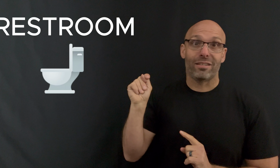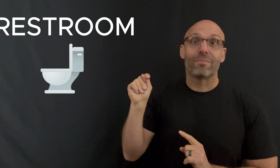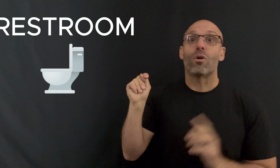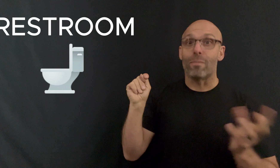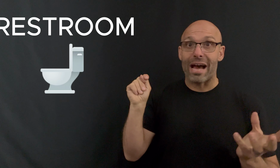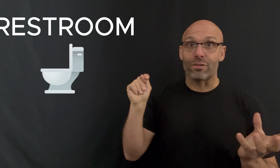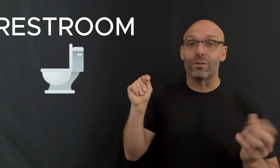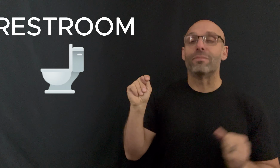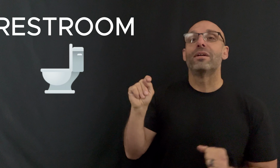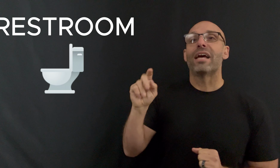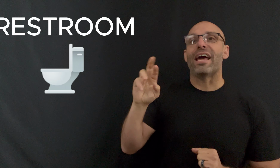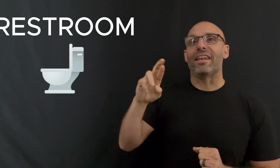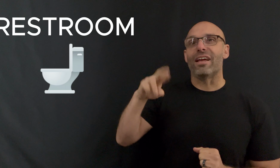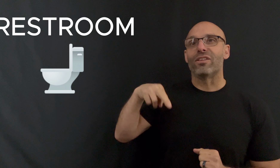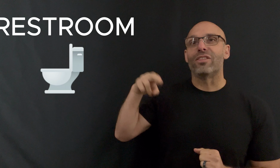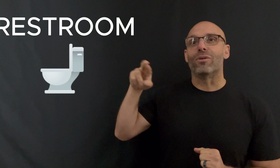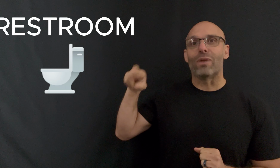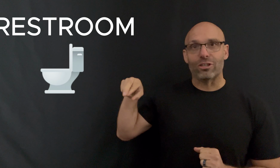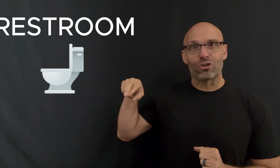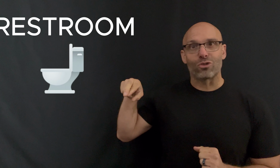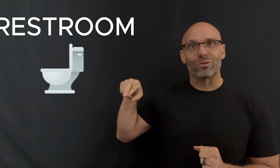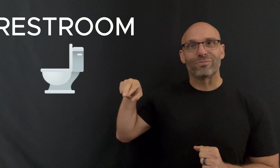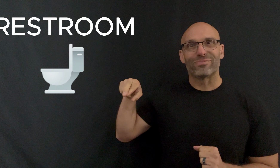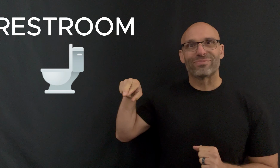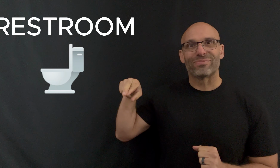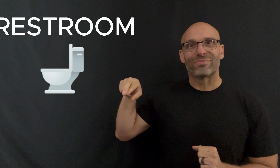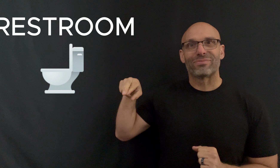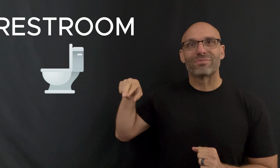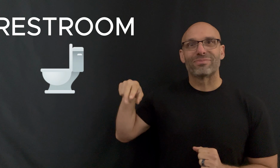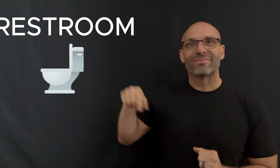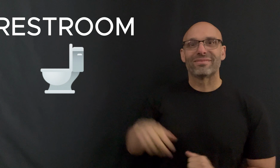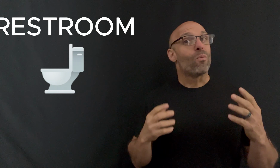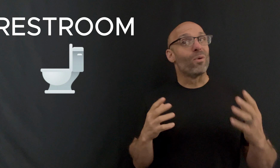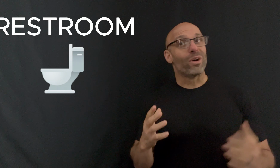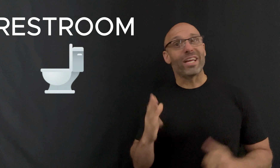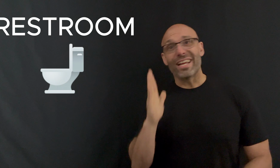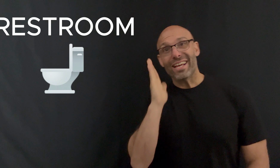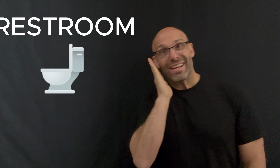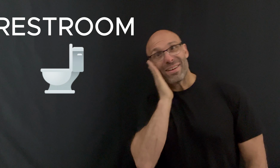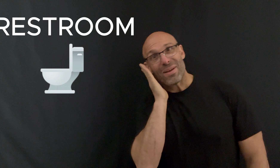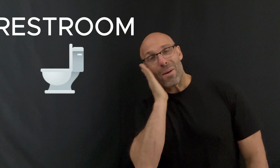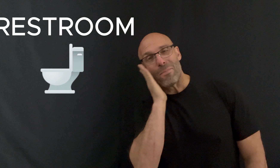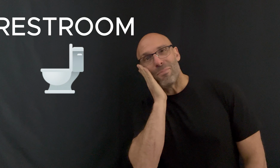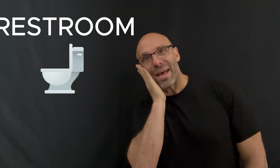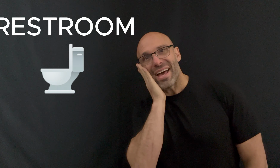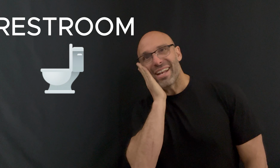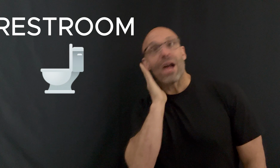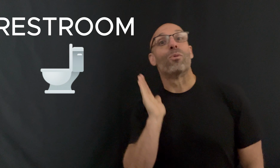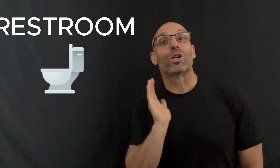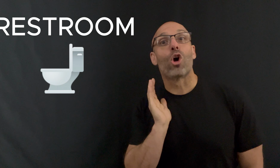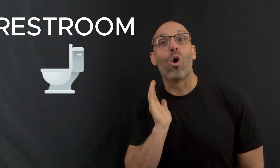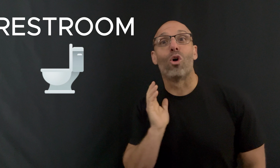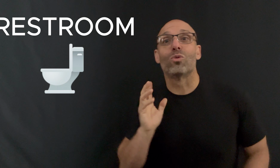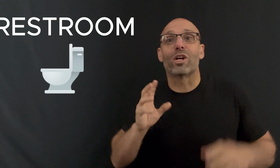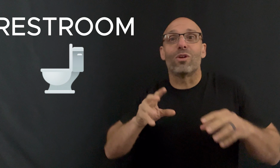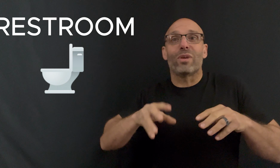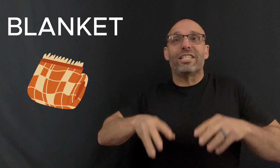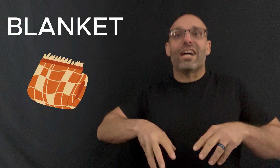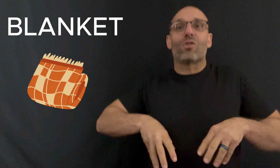or bathroom, and then the restroom. When we're in bed and we're cold, we're gonna reach down, grab